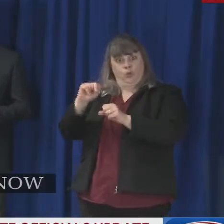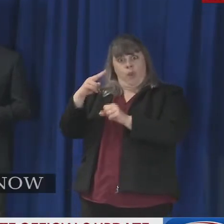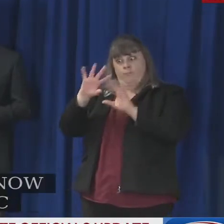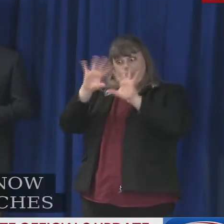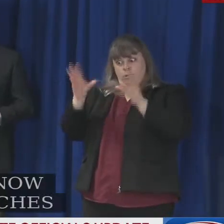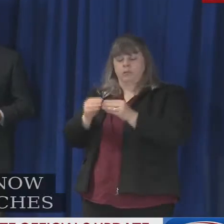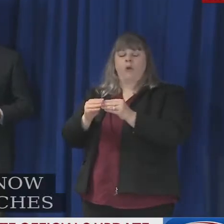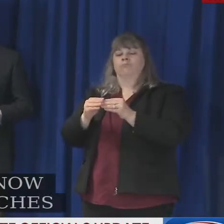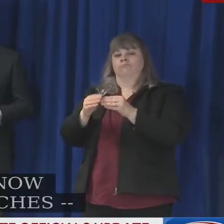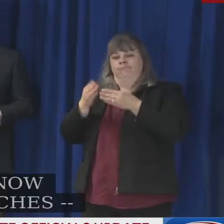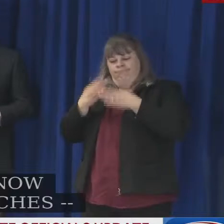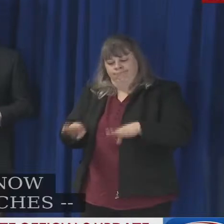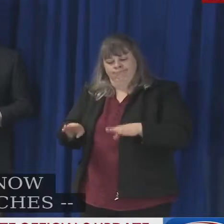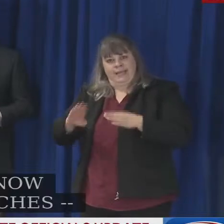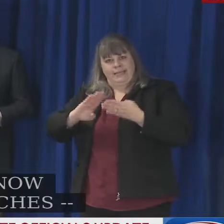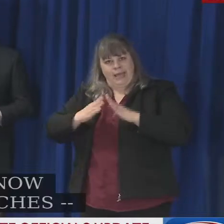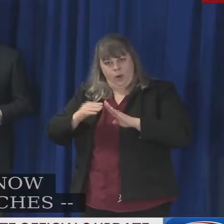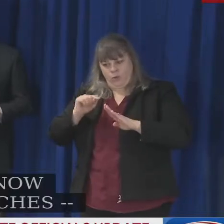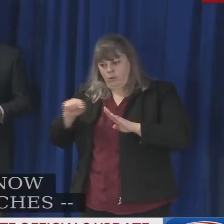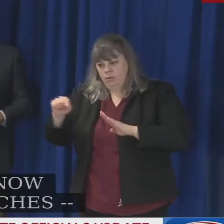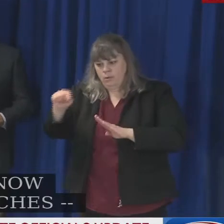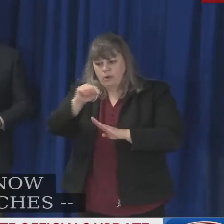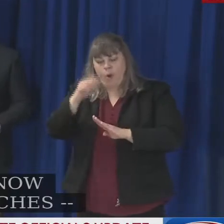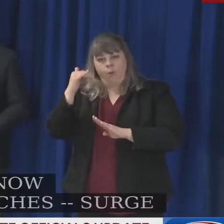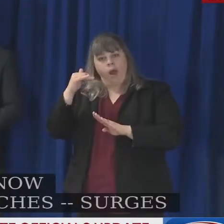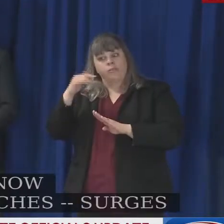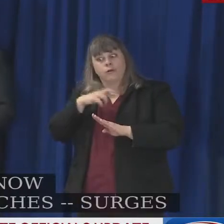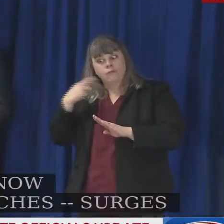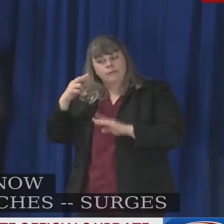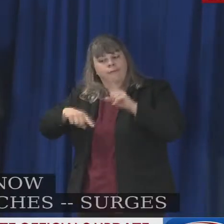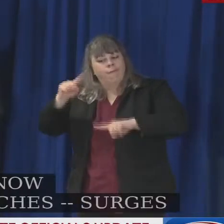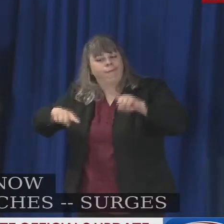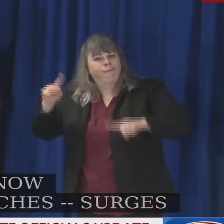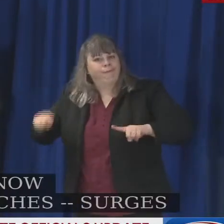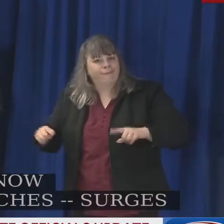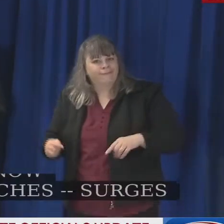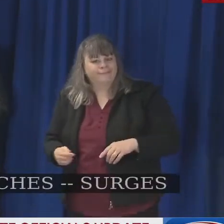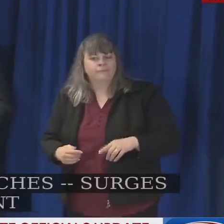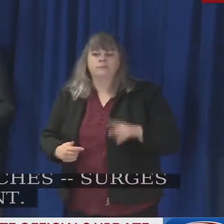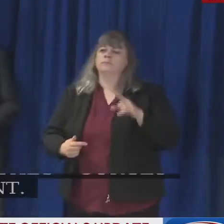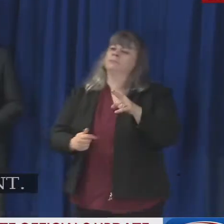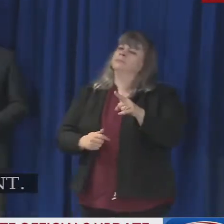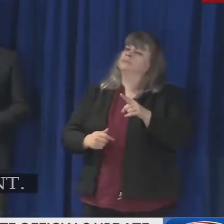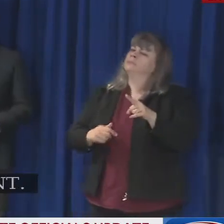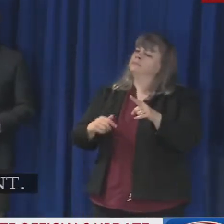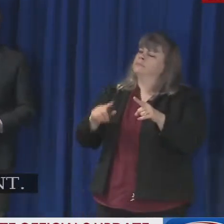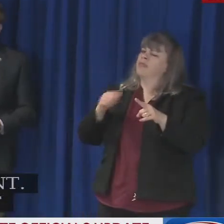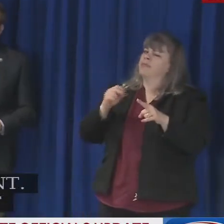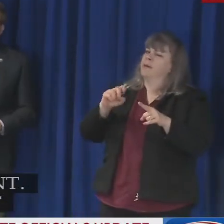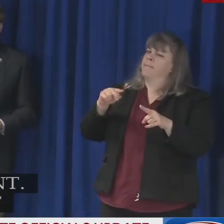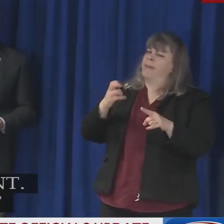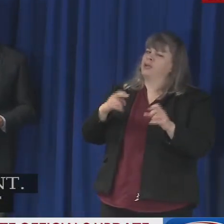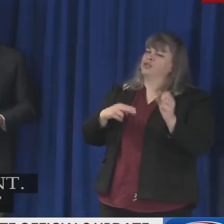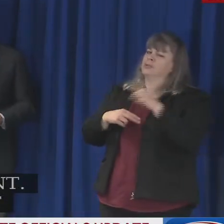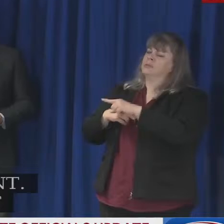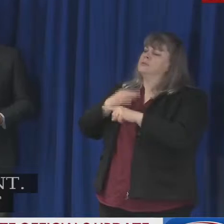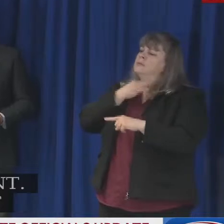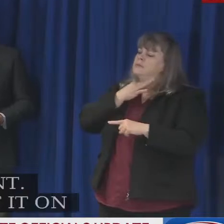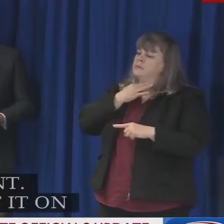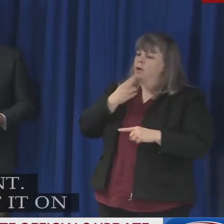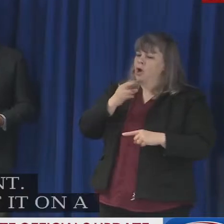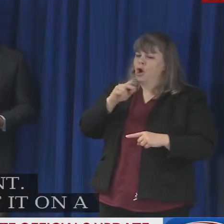level, because the risk is going to vary community by community. Why do you think that some communities say hooks it, which was